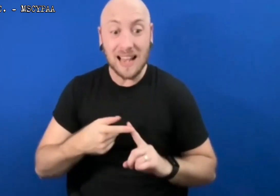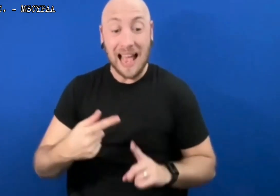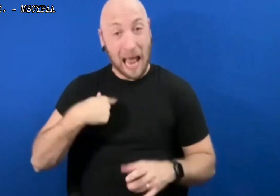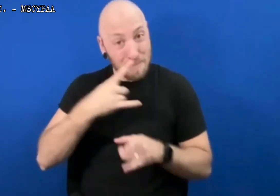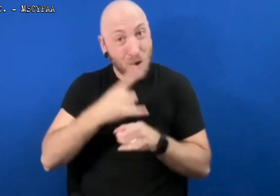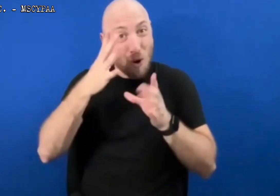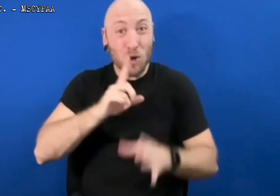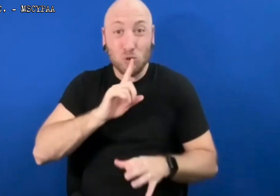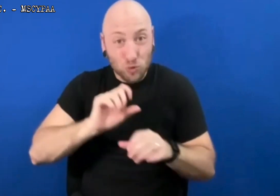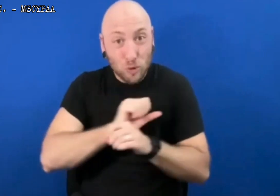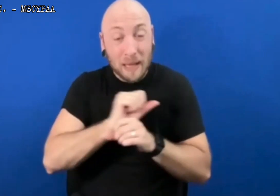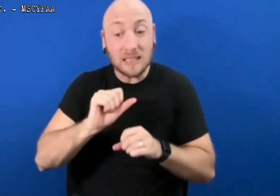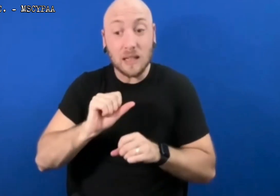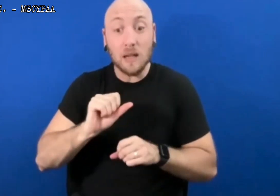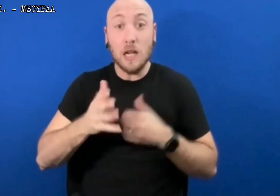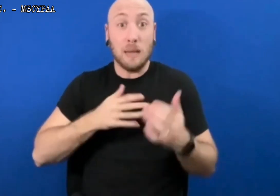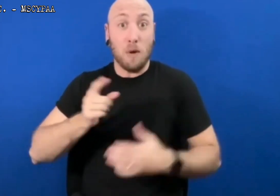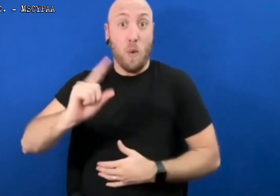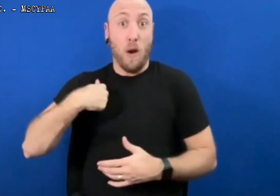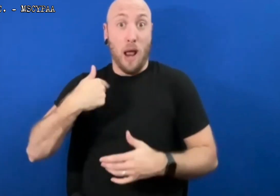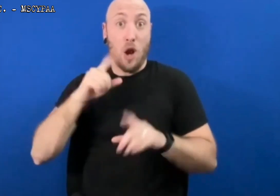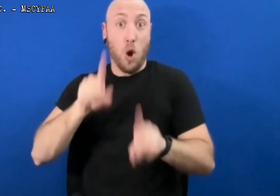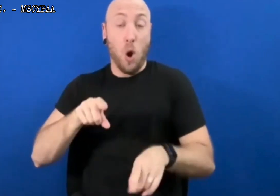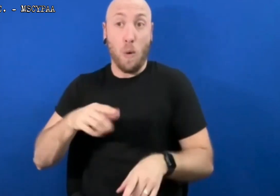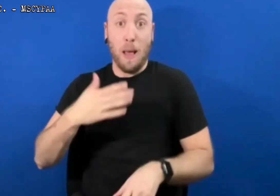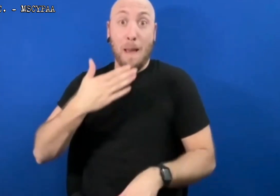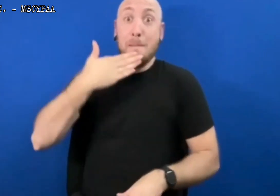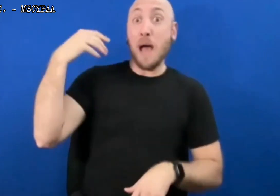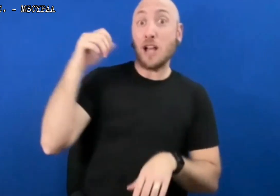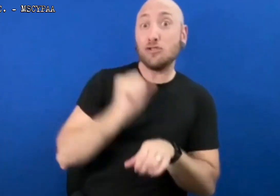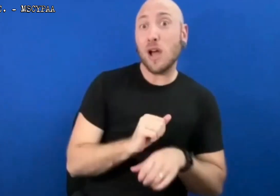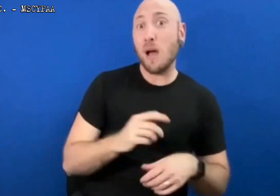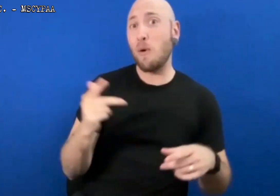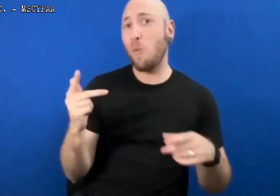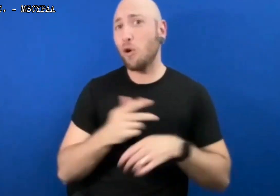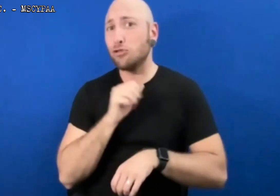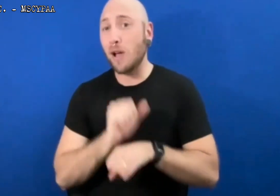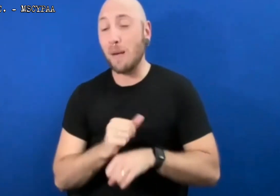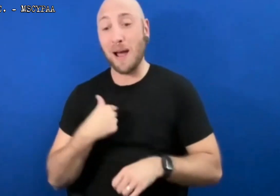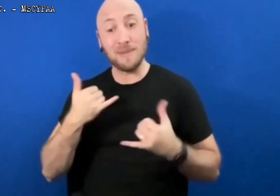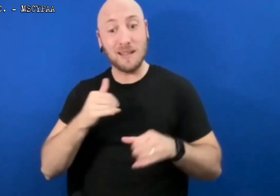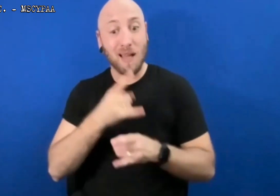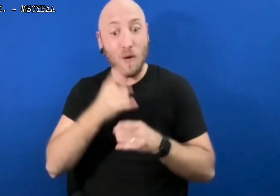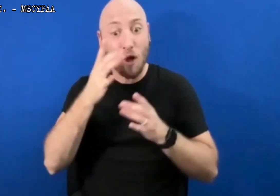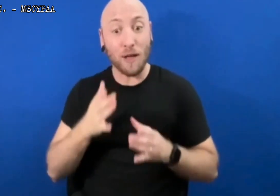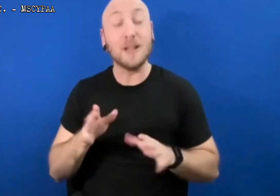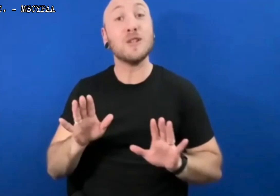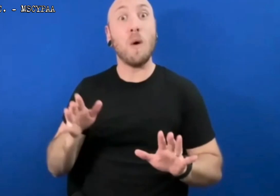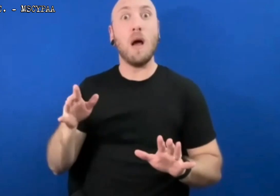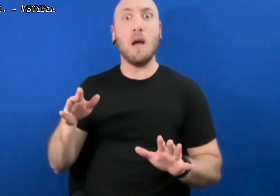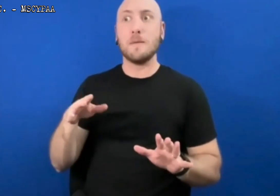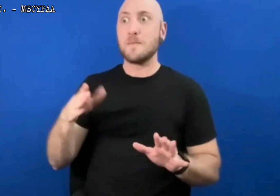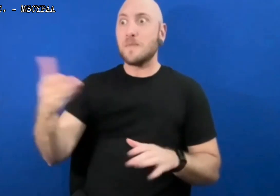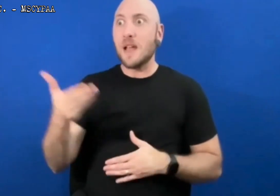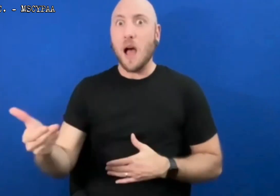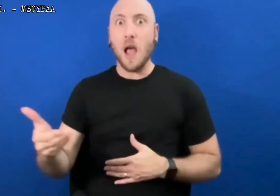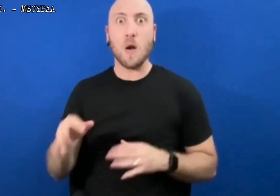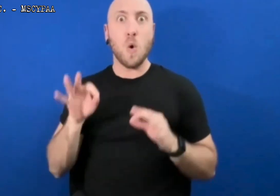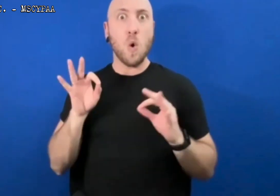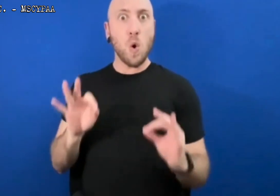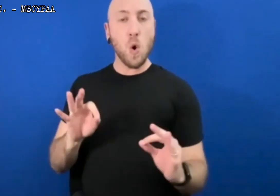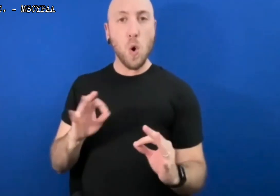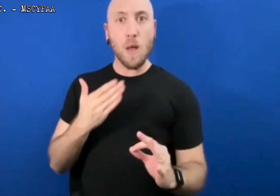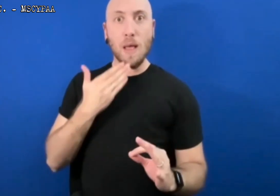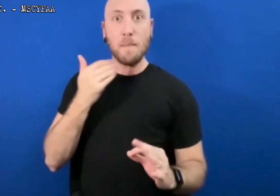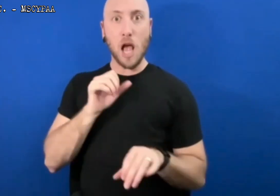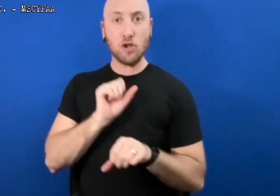like I'm a ruin my life. So what happened was I ended up getting, I lost that job, and I had all these rules, and they're